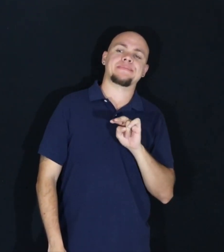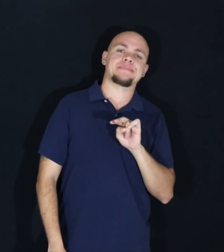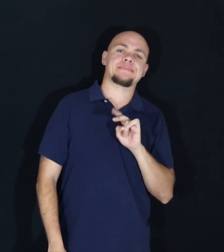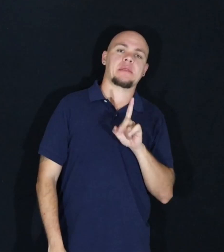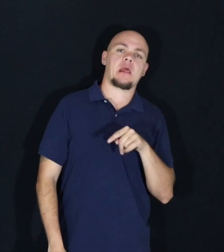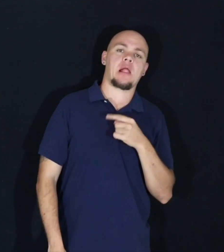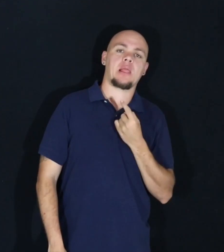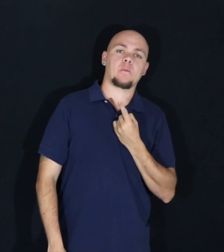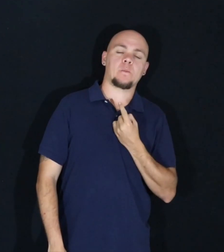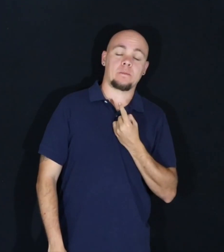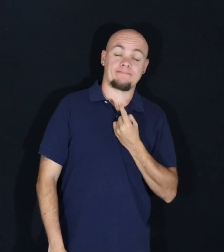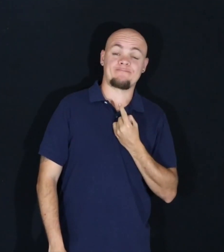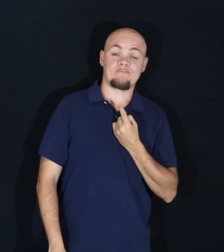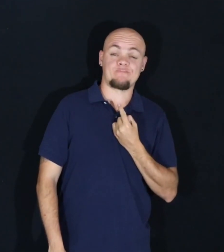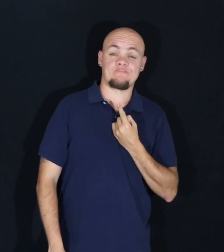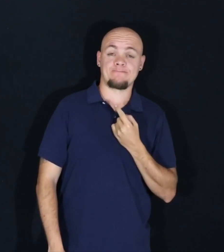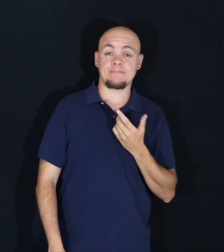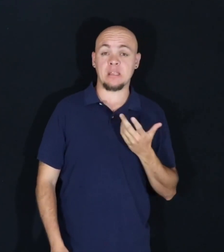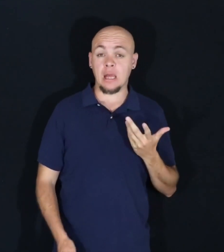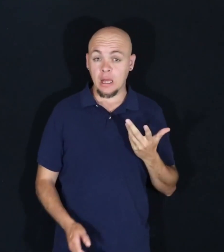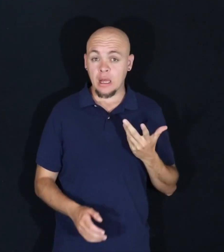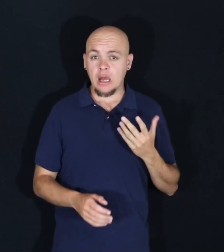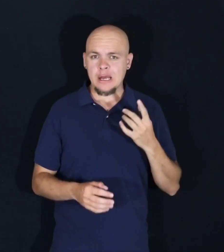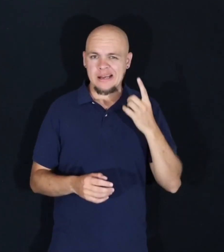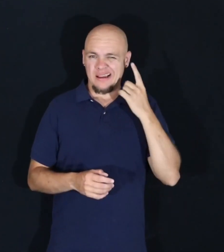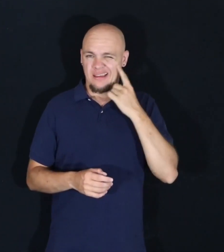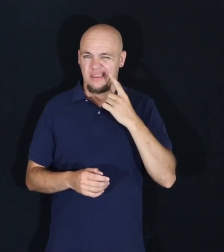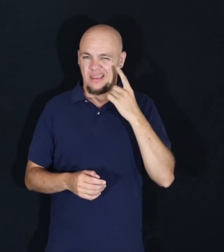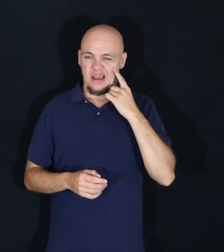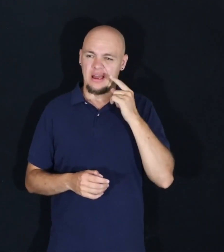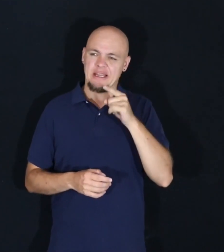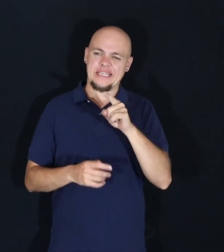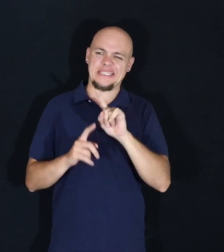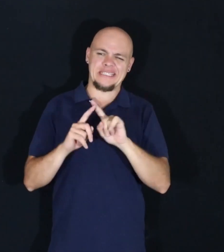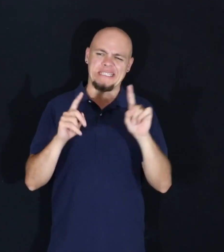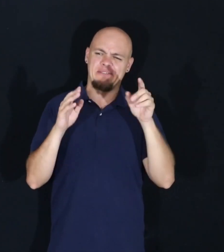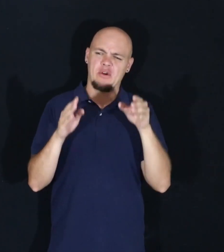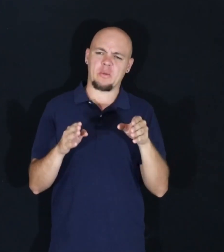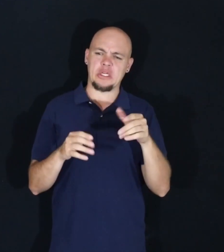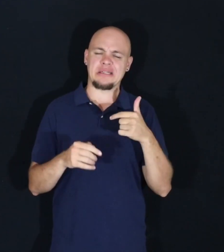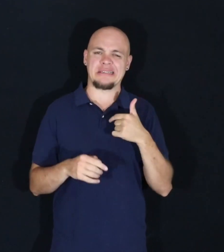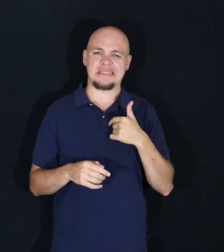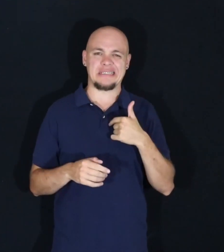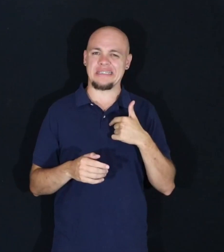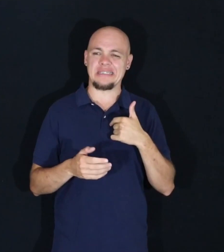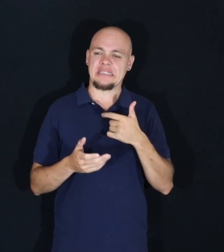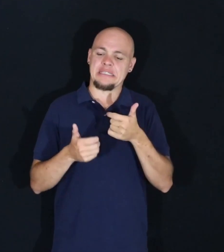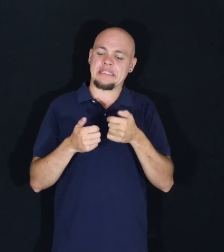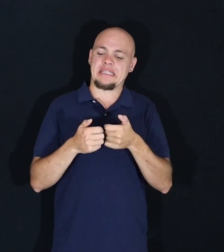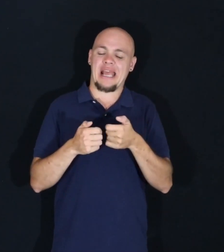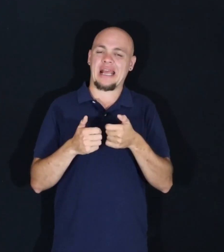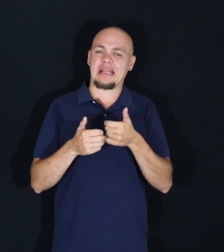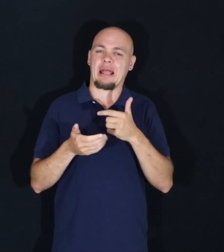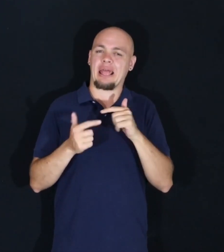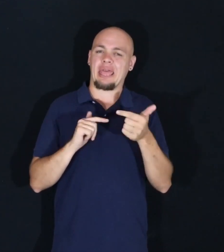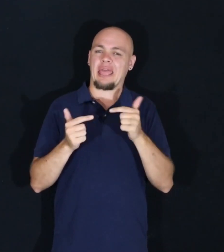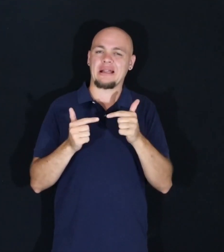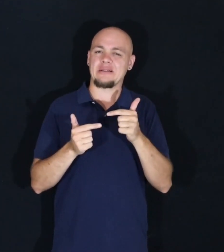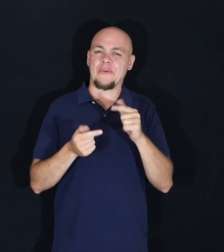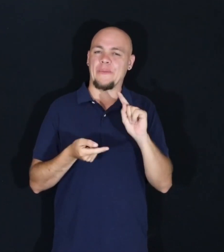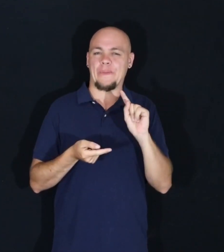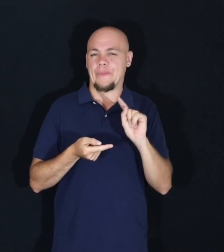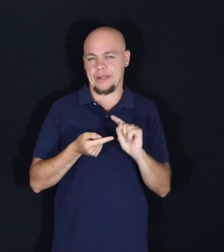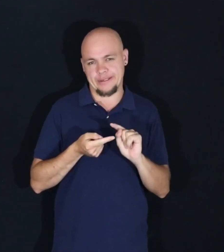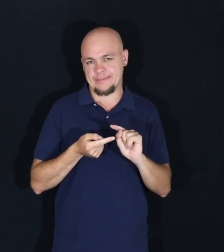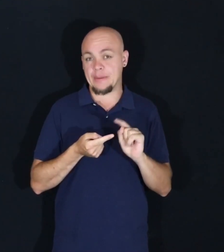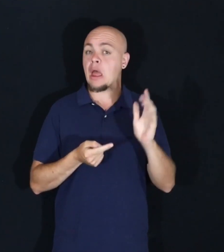alone. The more I thought that Alex was a different person, the less frequent our text message exchanges became. Before,